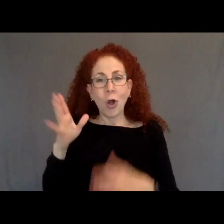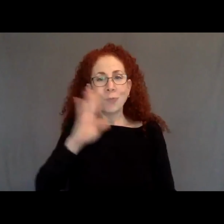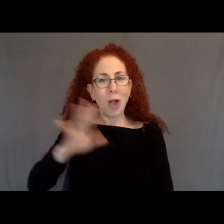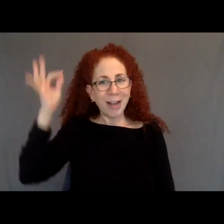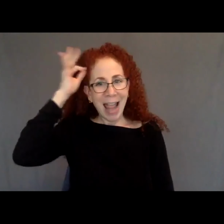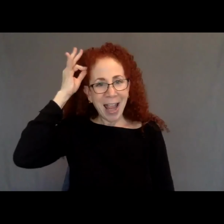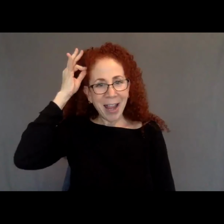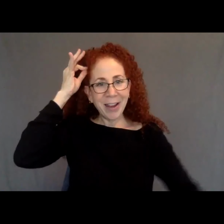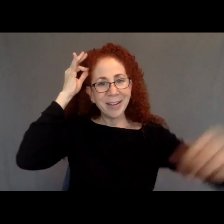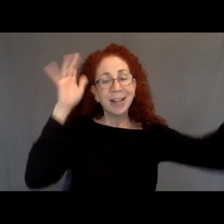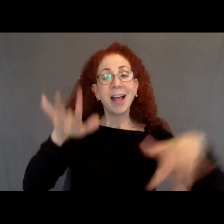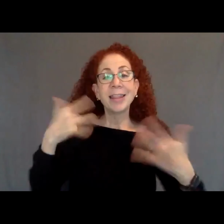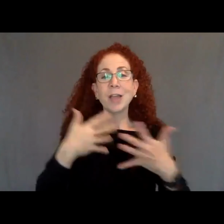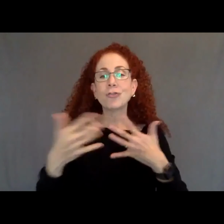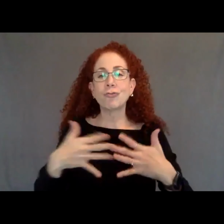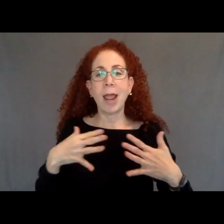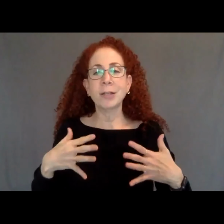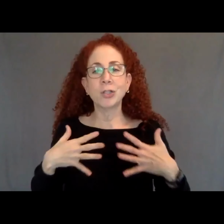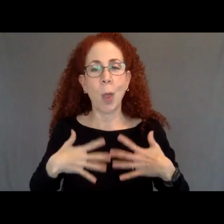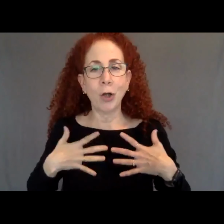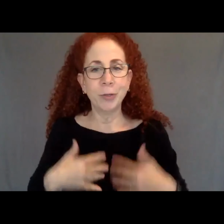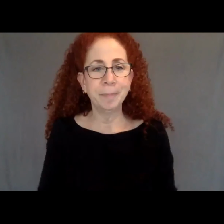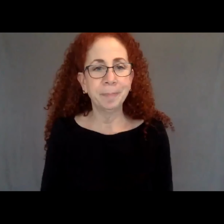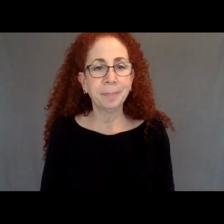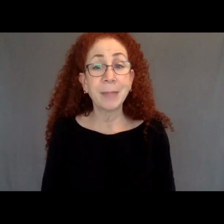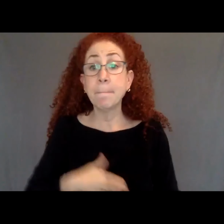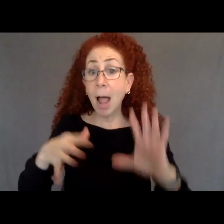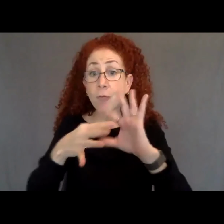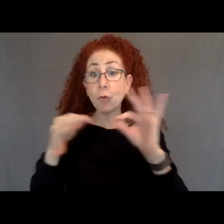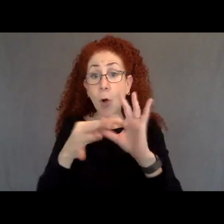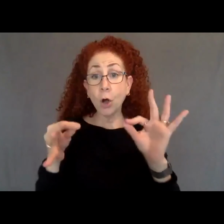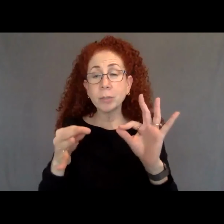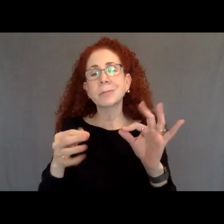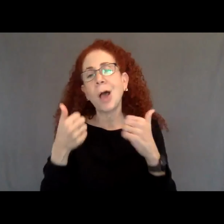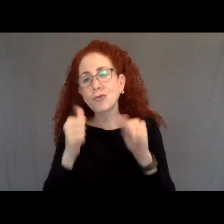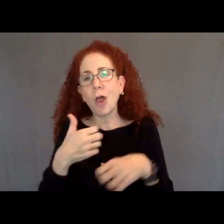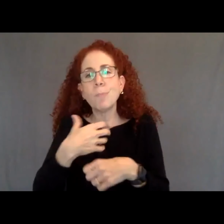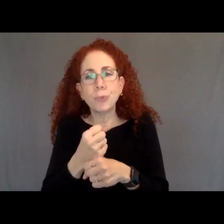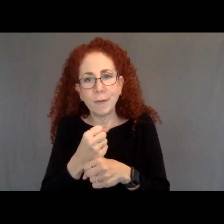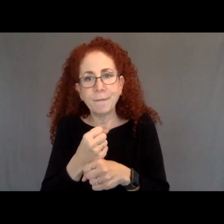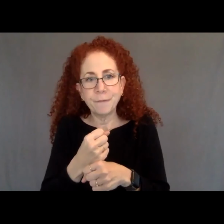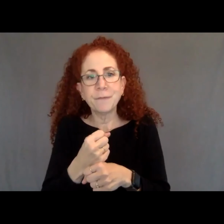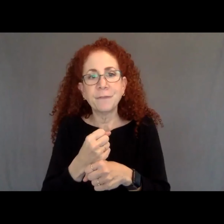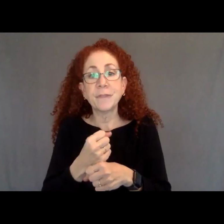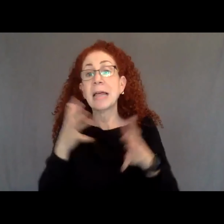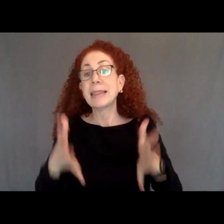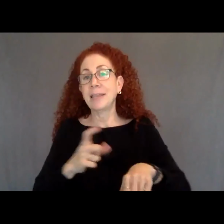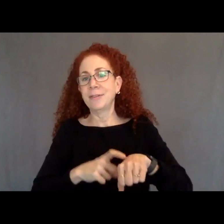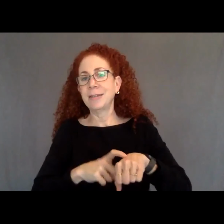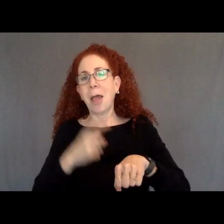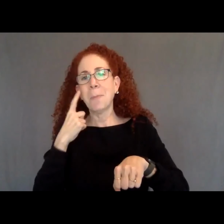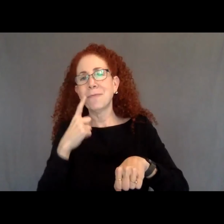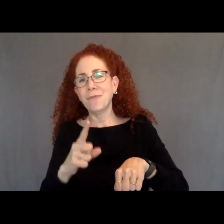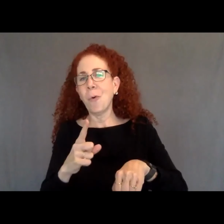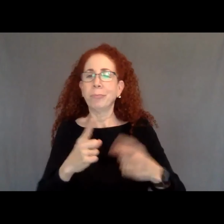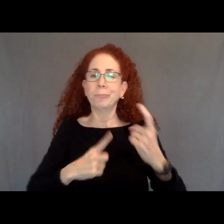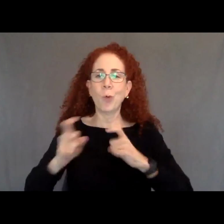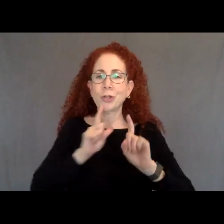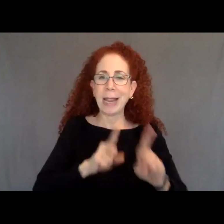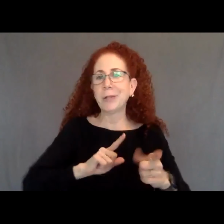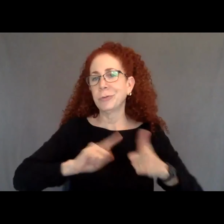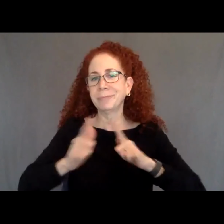wearing a light gray sweater. I'll try to keep my remarks brief so we can have plenty of time for questions.